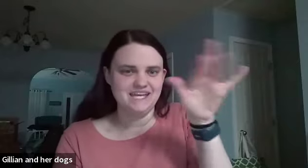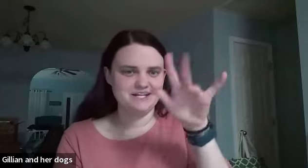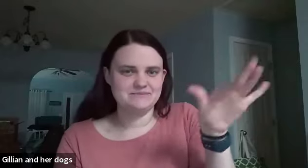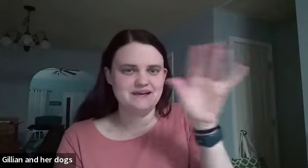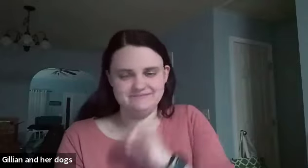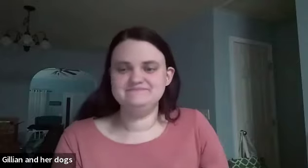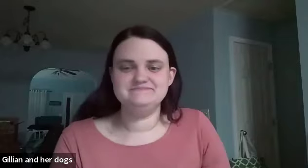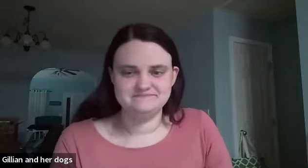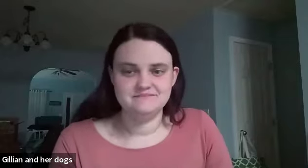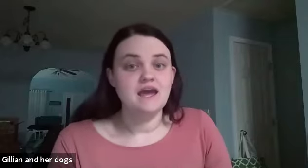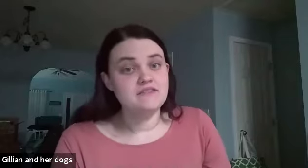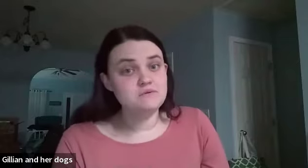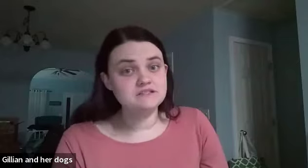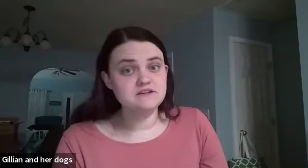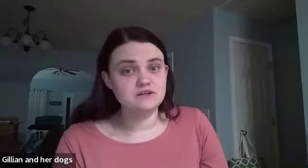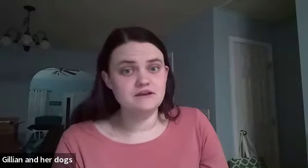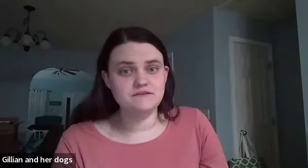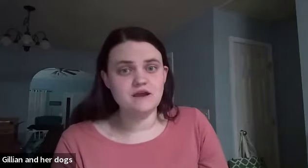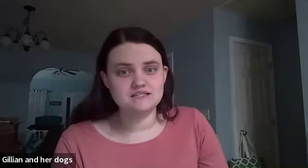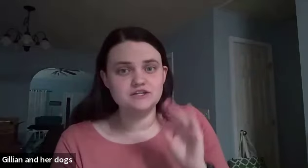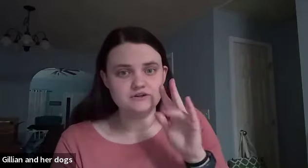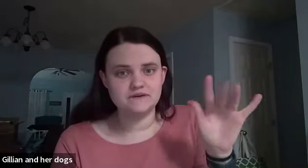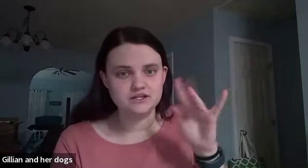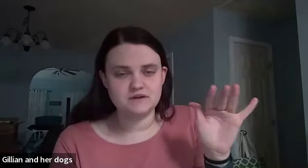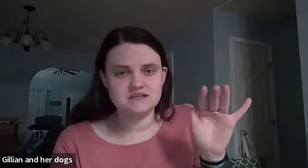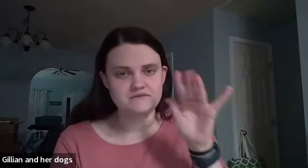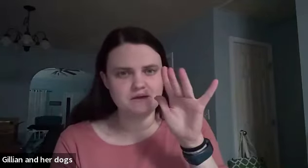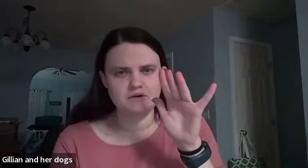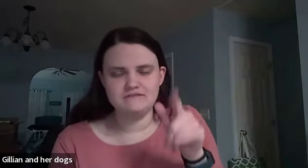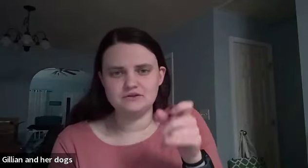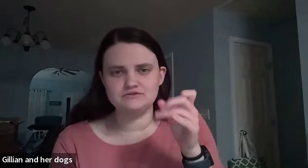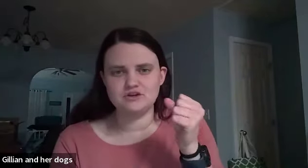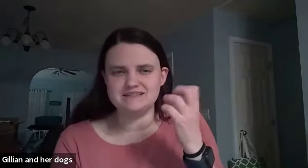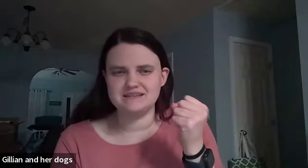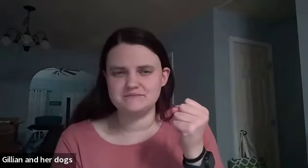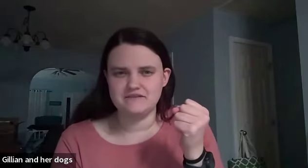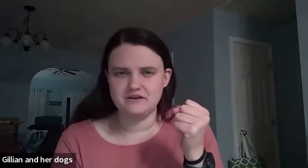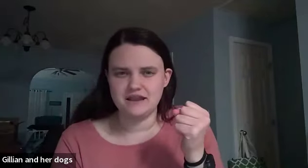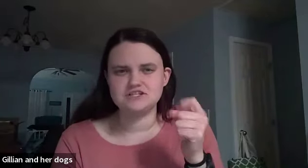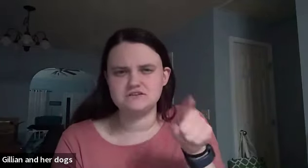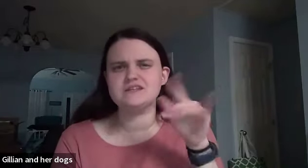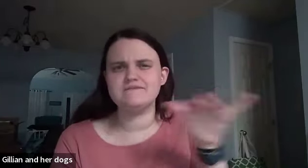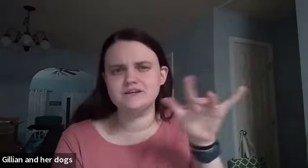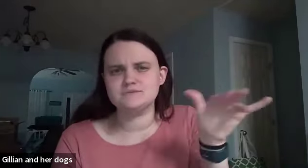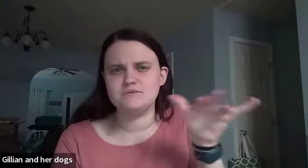Finger spell. And they will tell you if they're asking you to finger spell something, they will, if you're trying to sign something and they're not catching, they'll just say finger spell it.